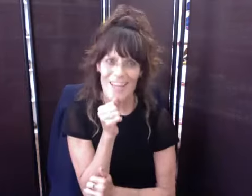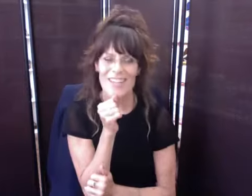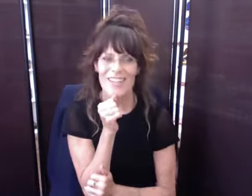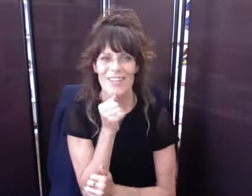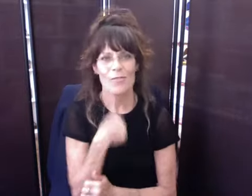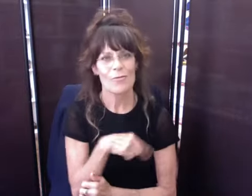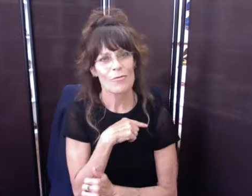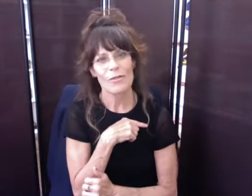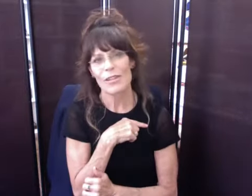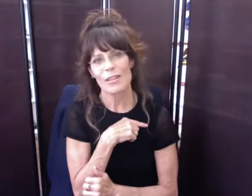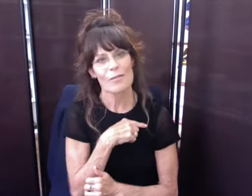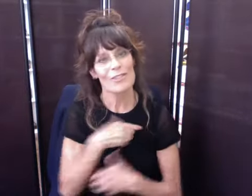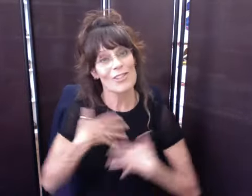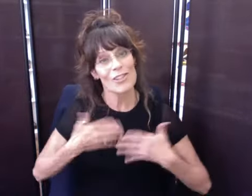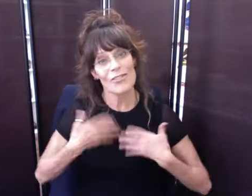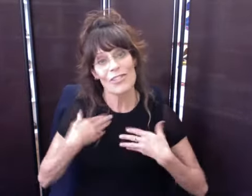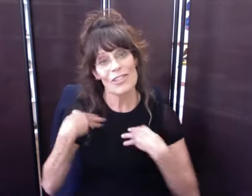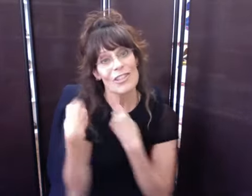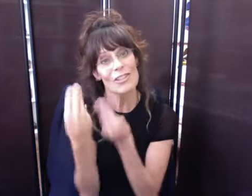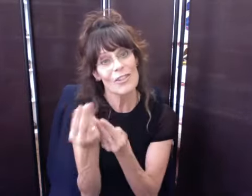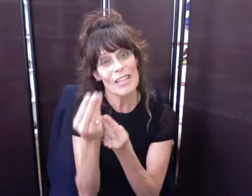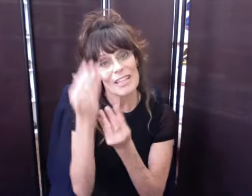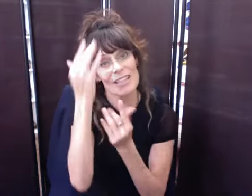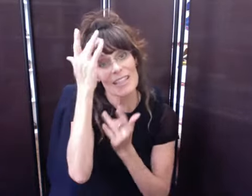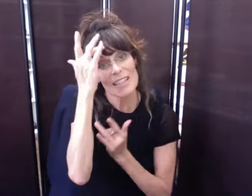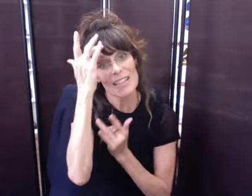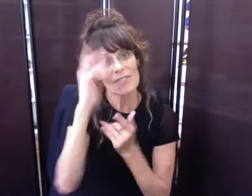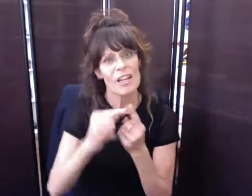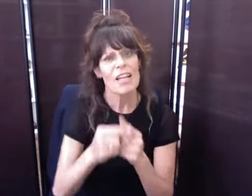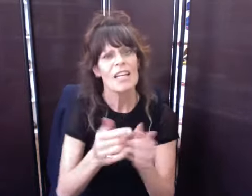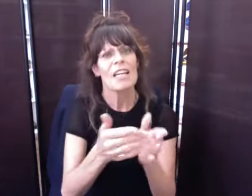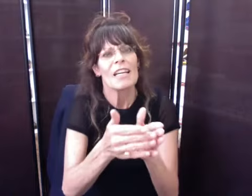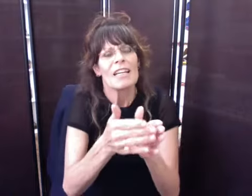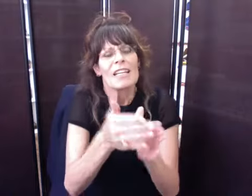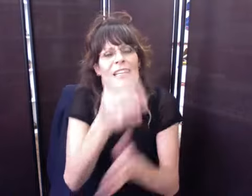It says, God, save me from being angry. Show me how I'm being helpful to them.